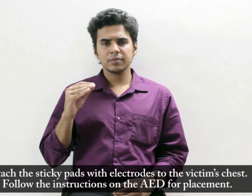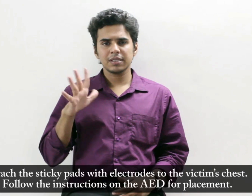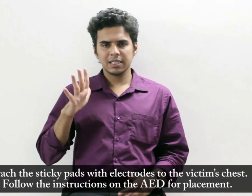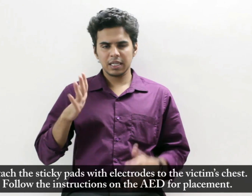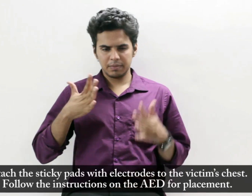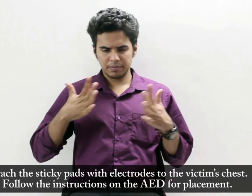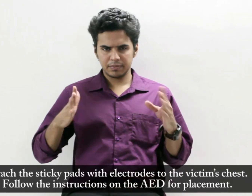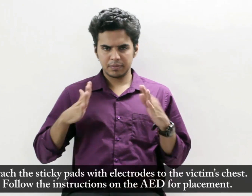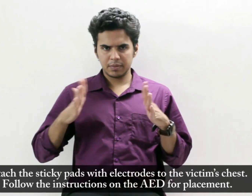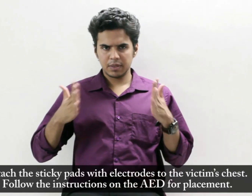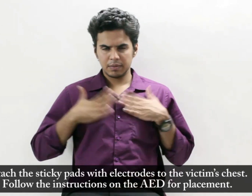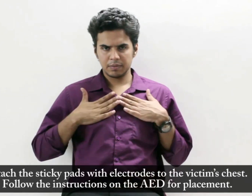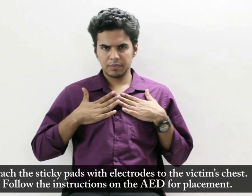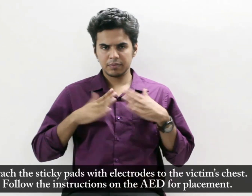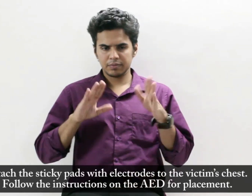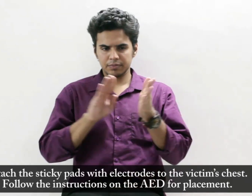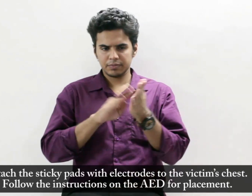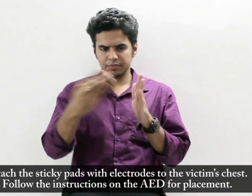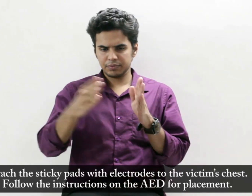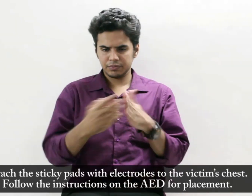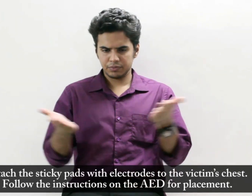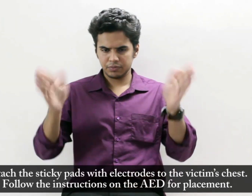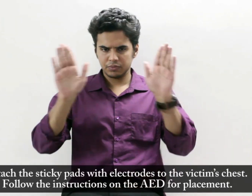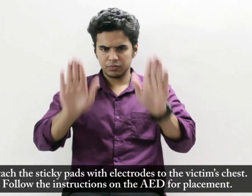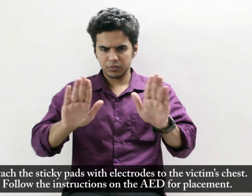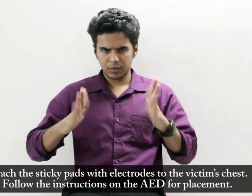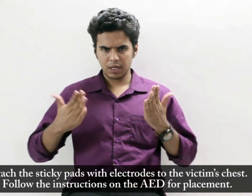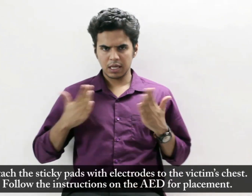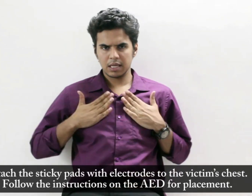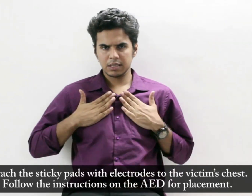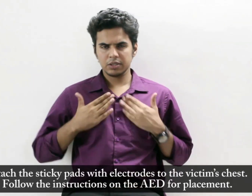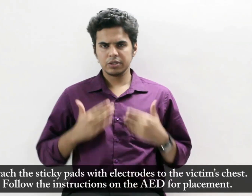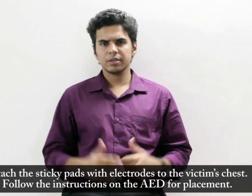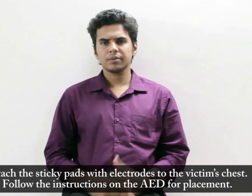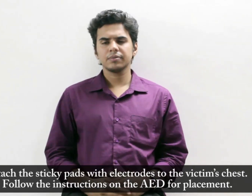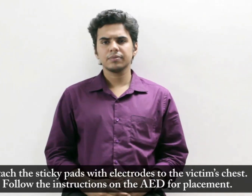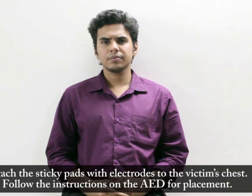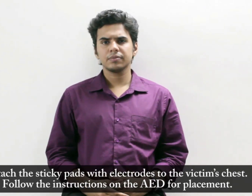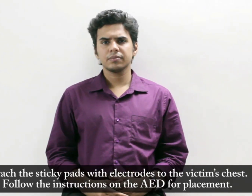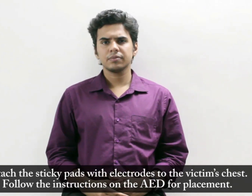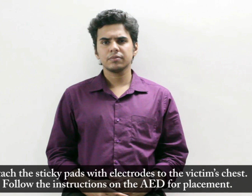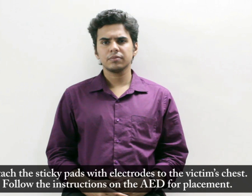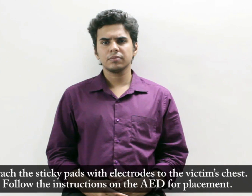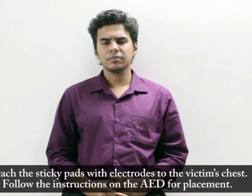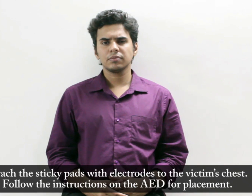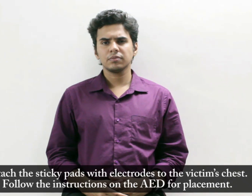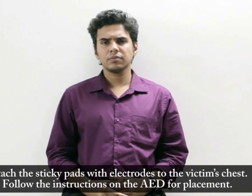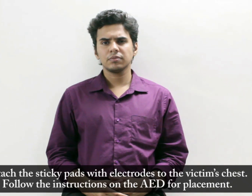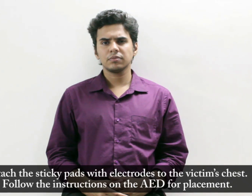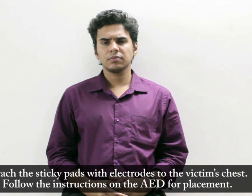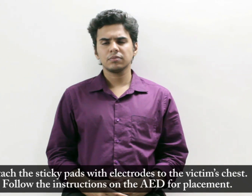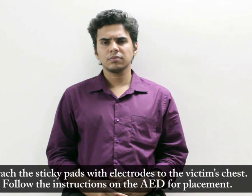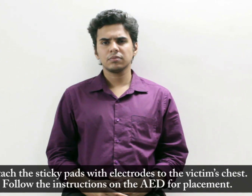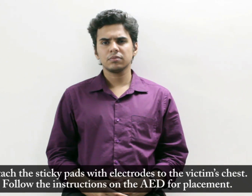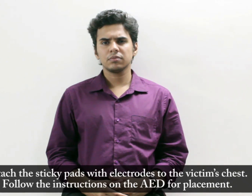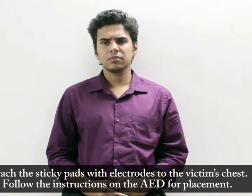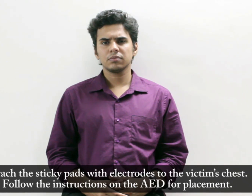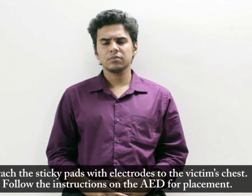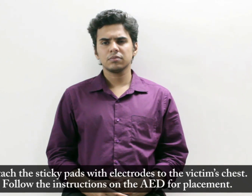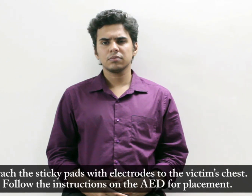Attach the sticky pads with electrodes to the victim's chest. Follow the instructions on the AED for